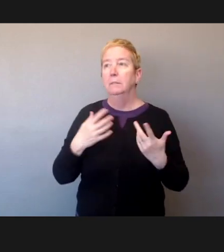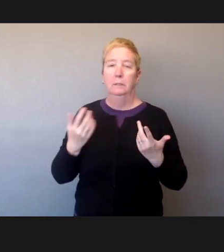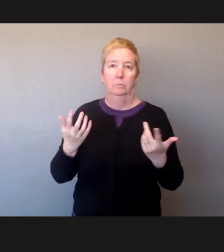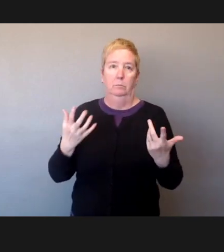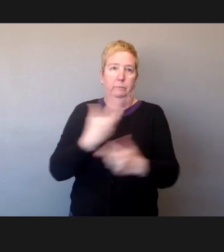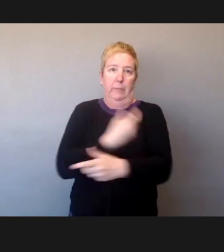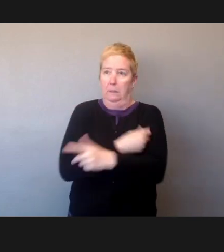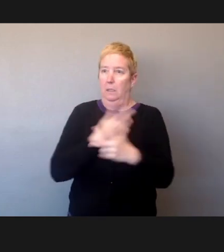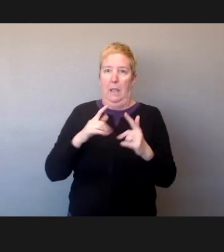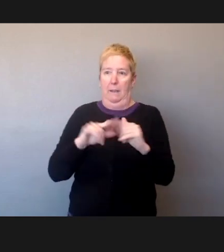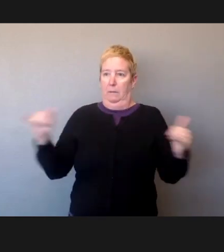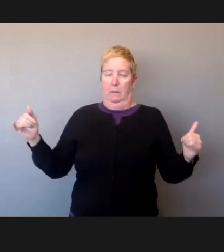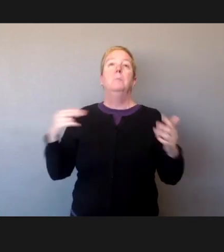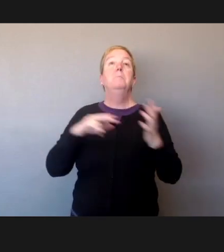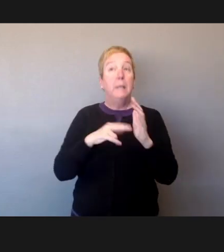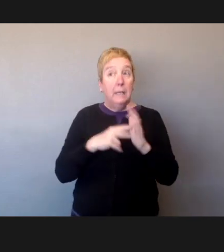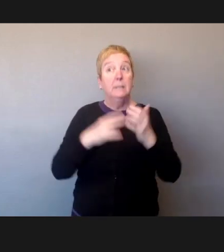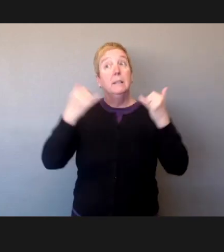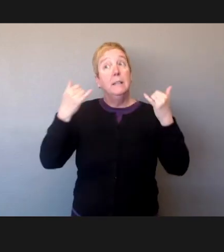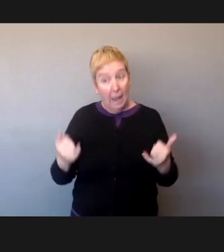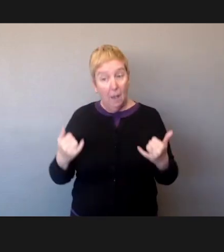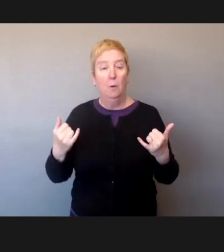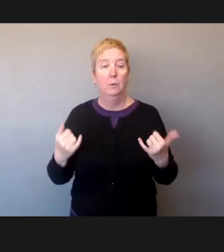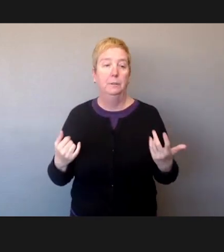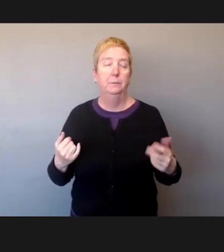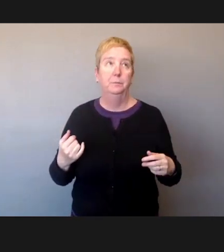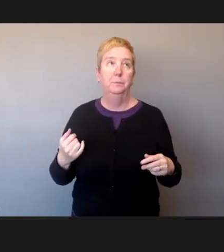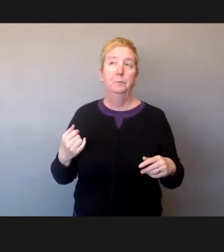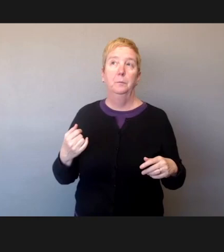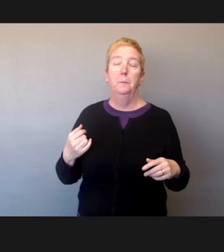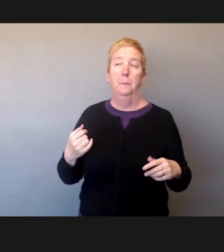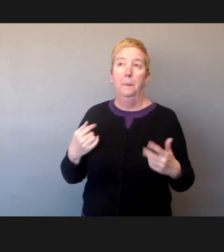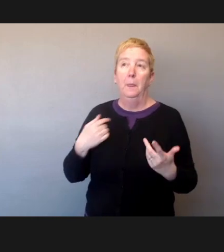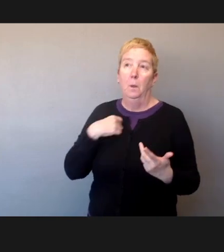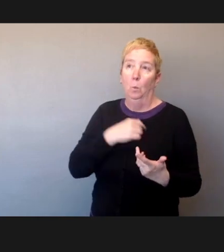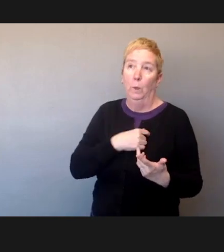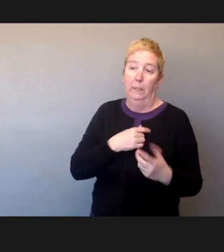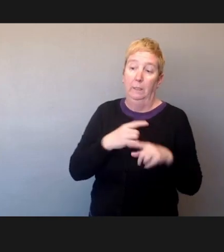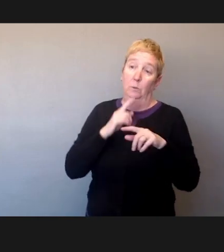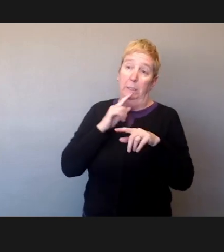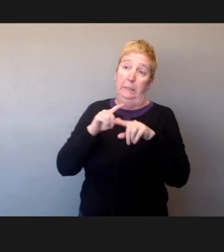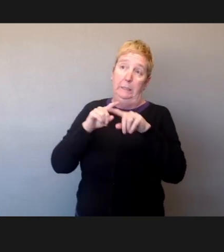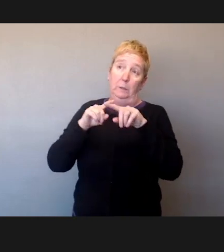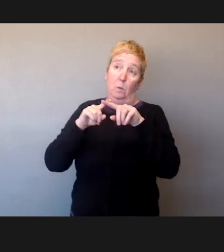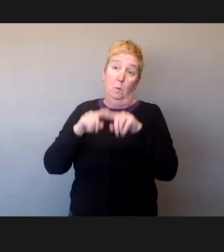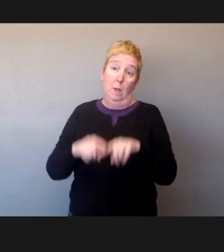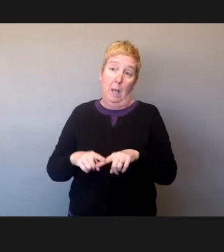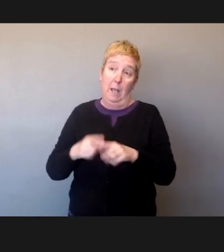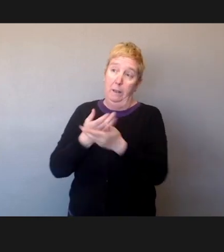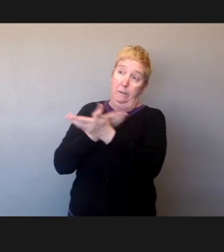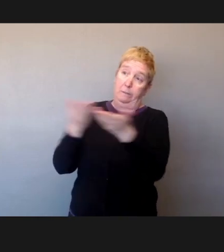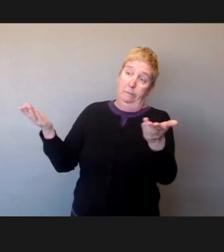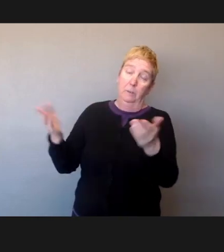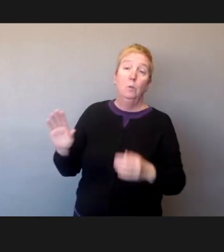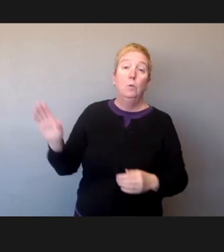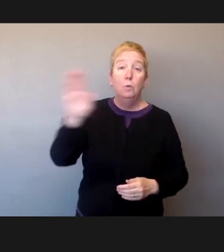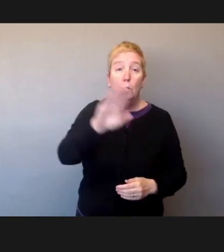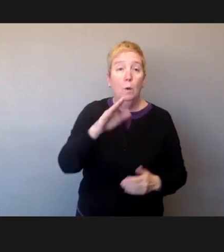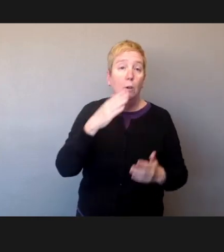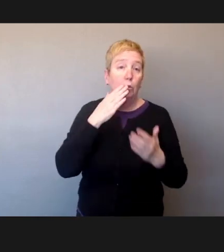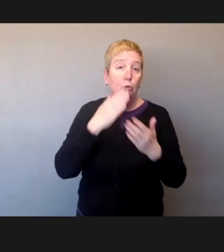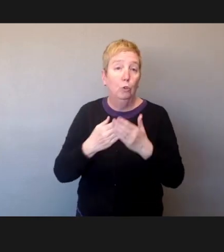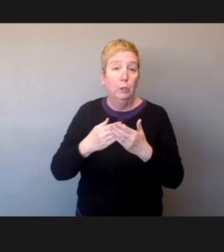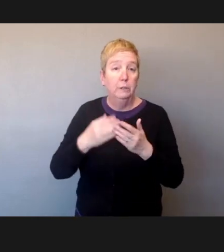in a position where we're relying basically on good judgment among New